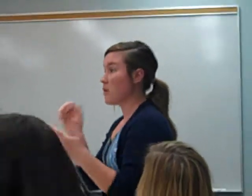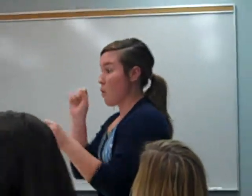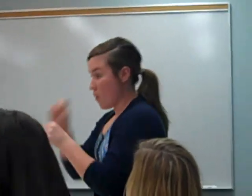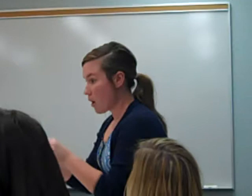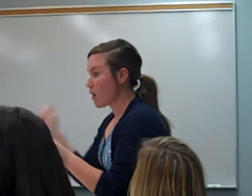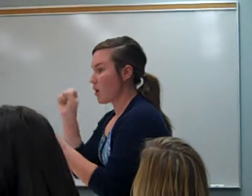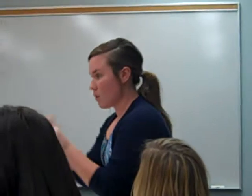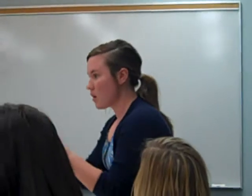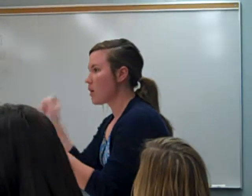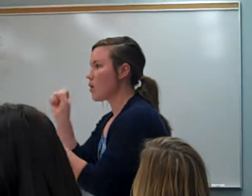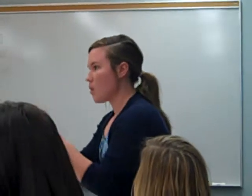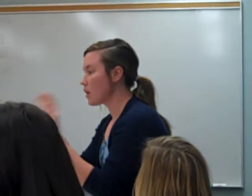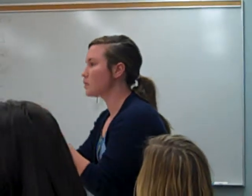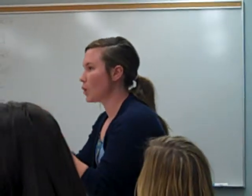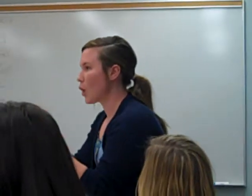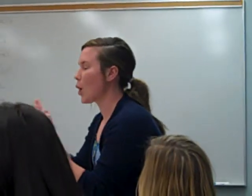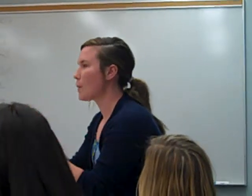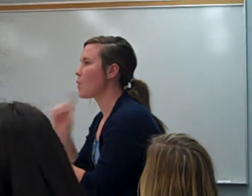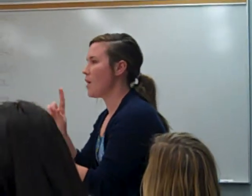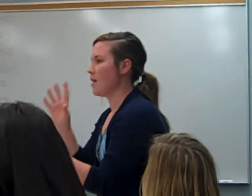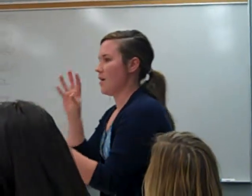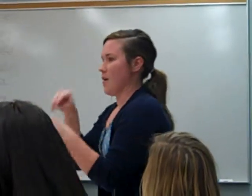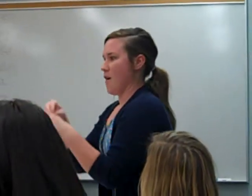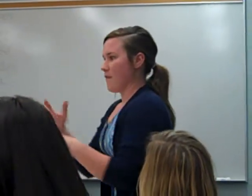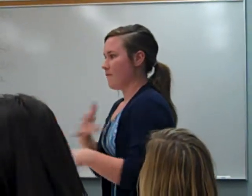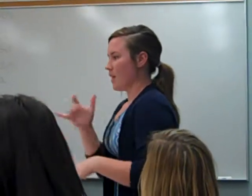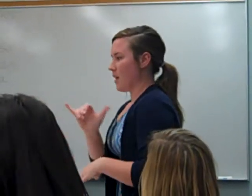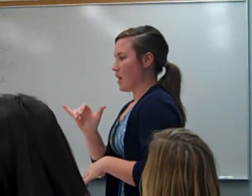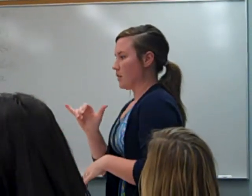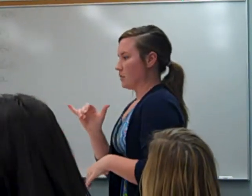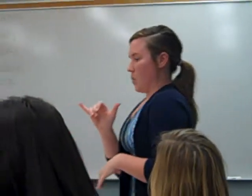Have you experienced have you been involved with a specific case where they were involved